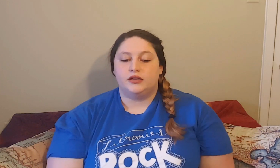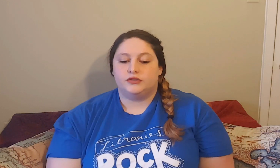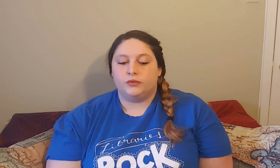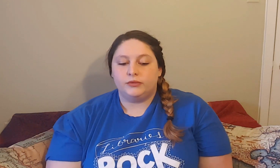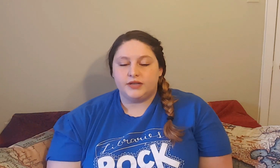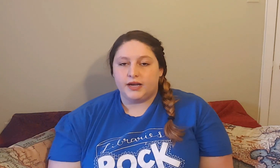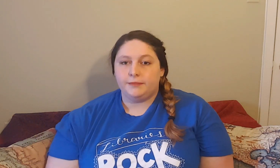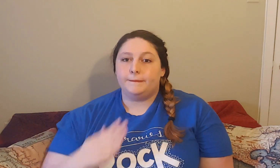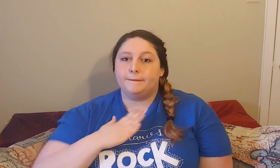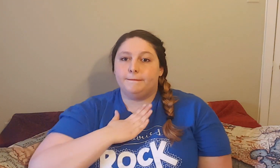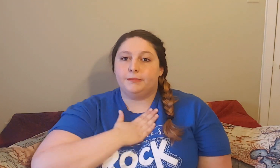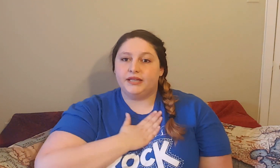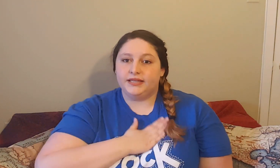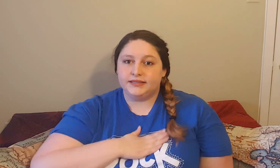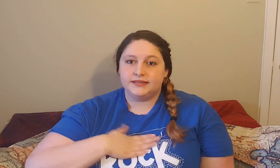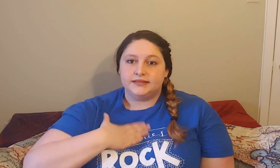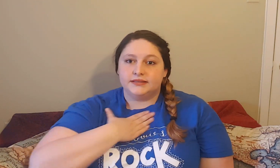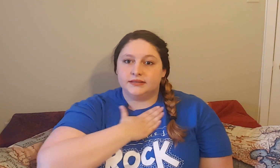So one more time. Please,